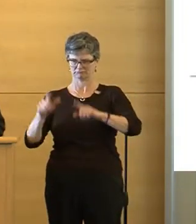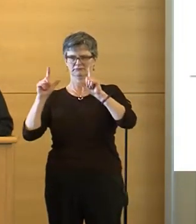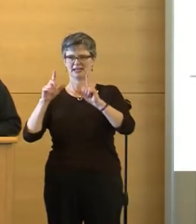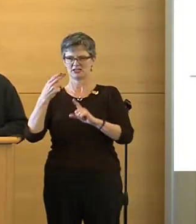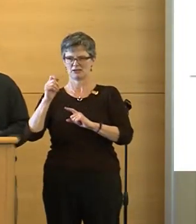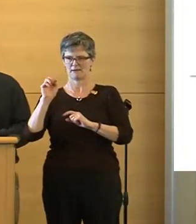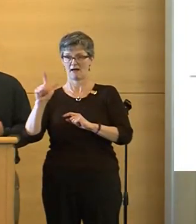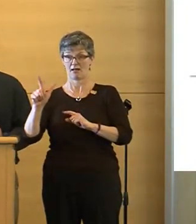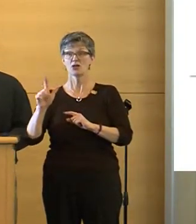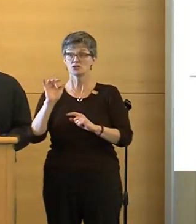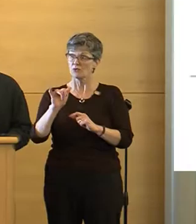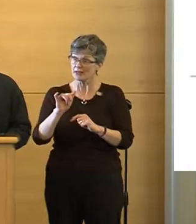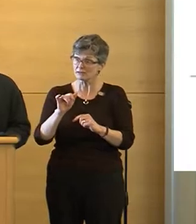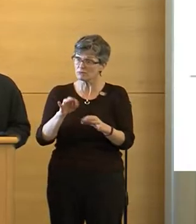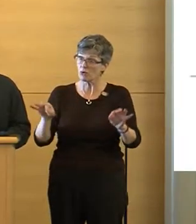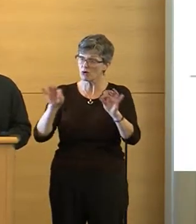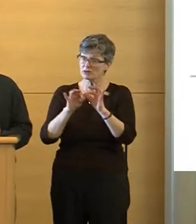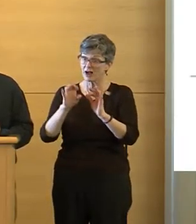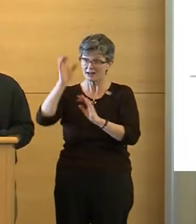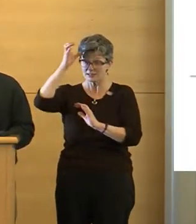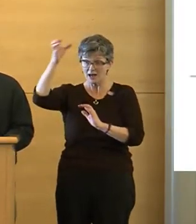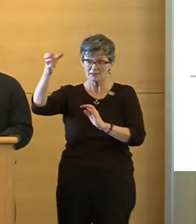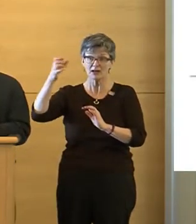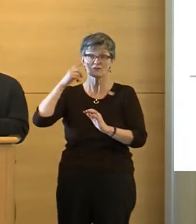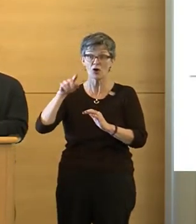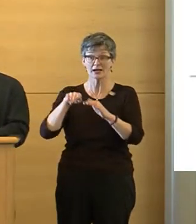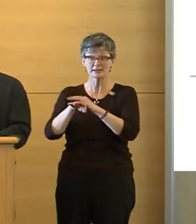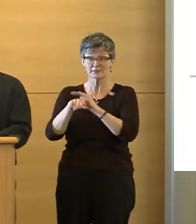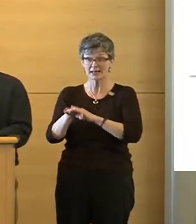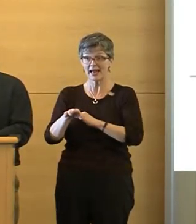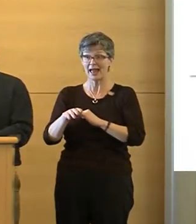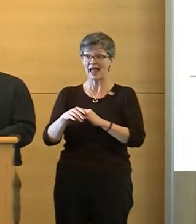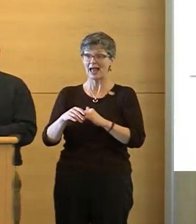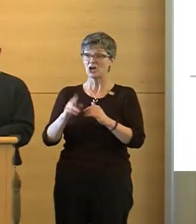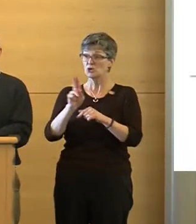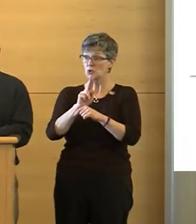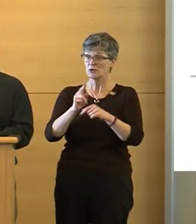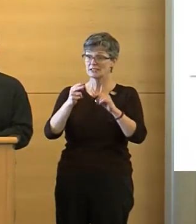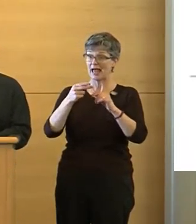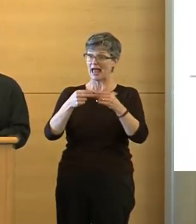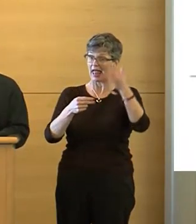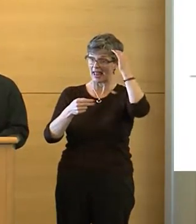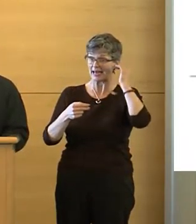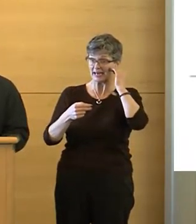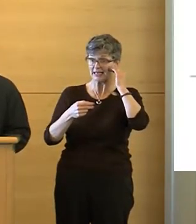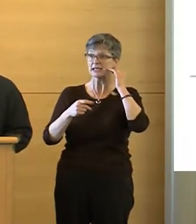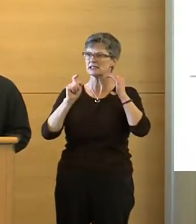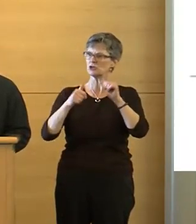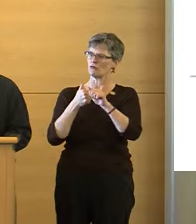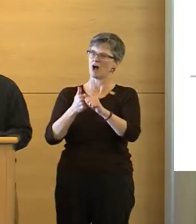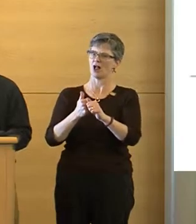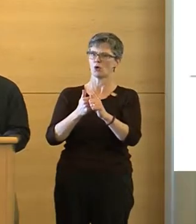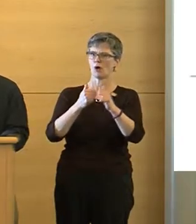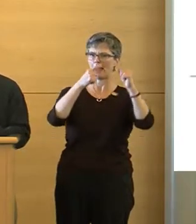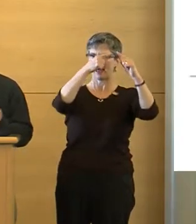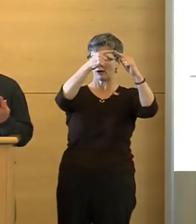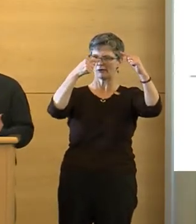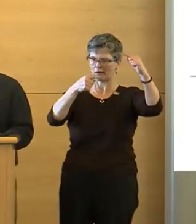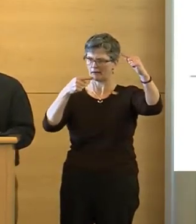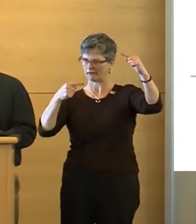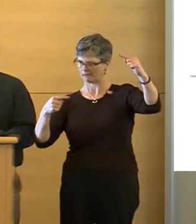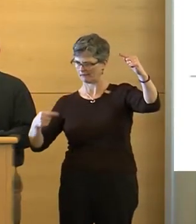H3. Although this is legal, it is discouraged, as it may produce strange results, for example, when generating other representations from